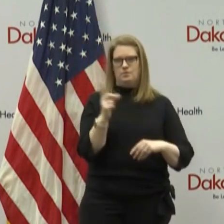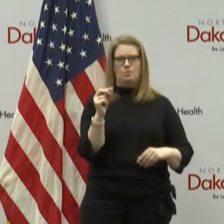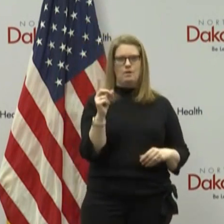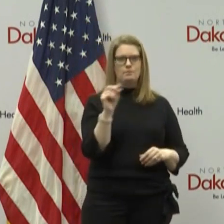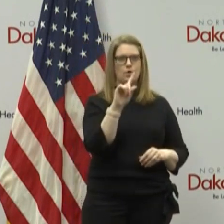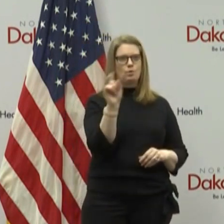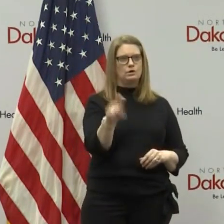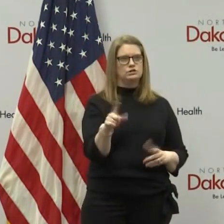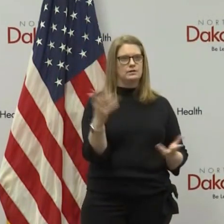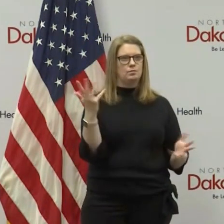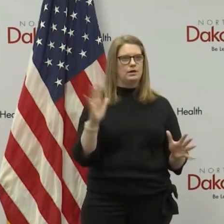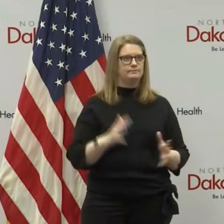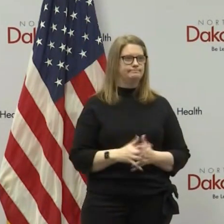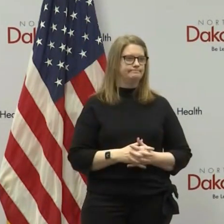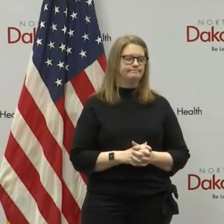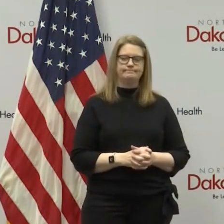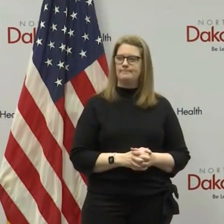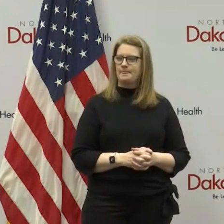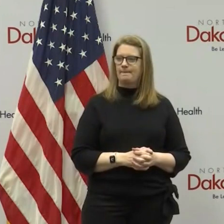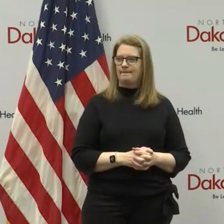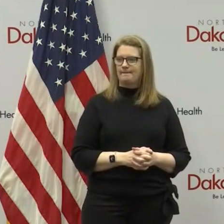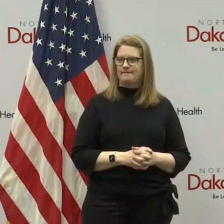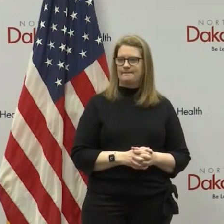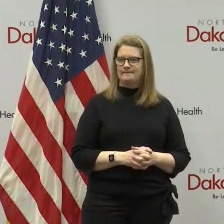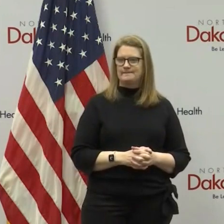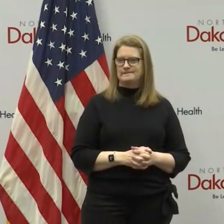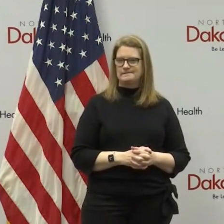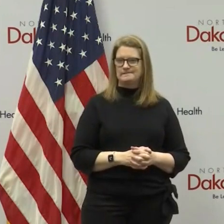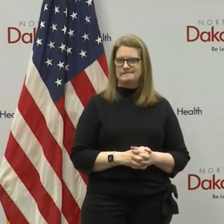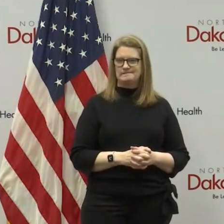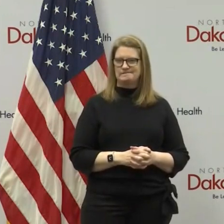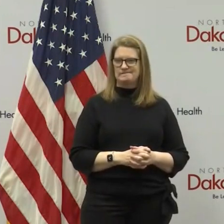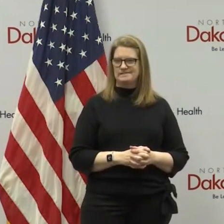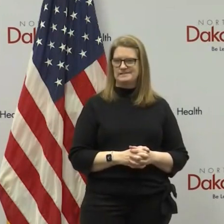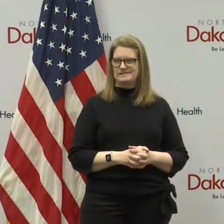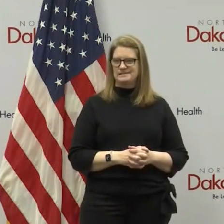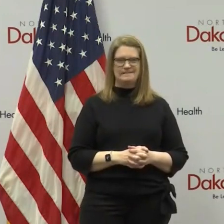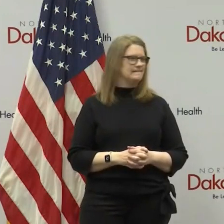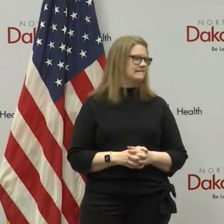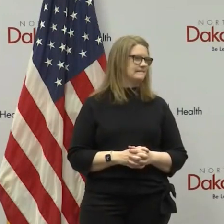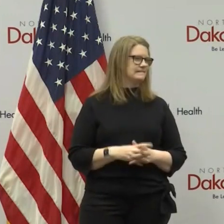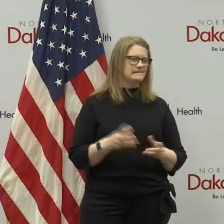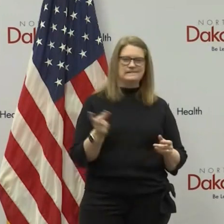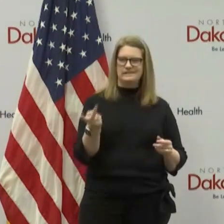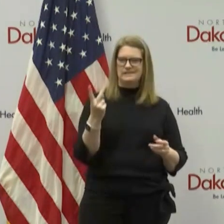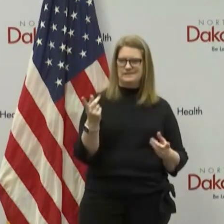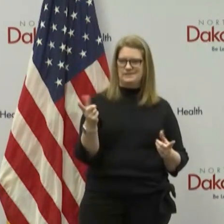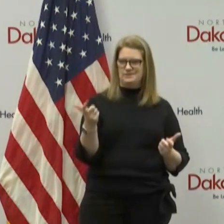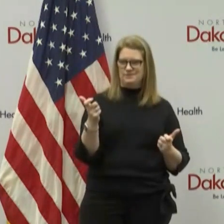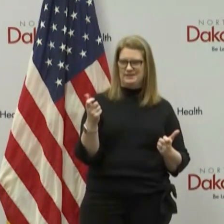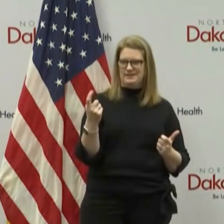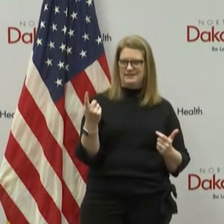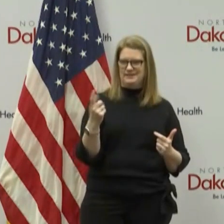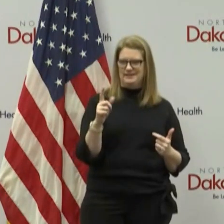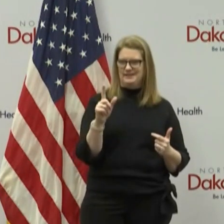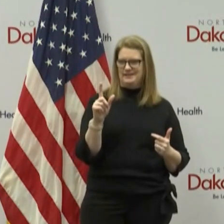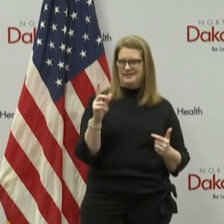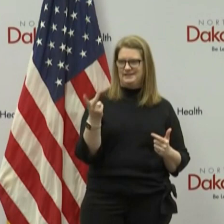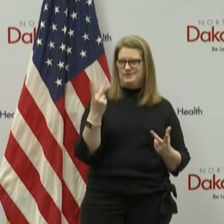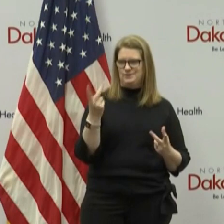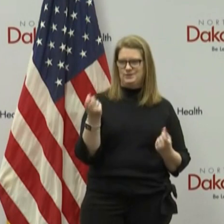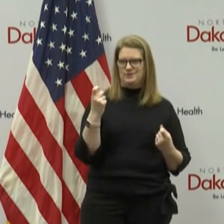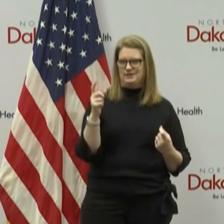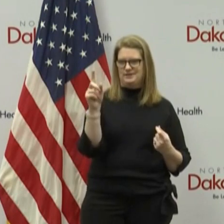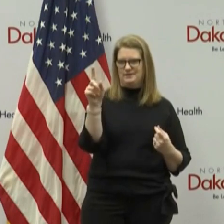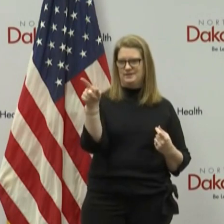One more question, if there is one. Good. We got two quick ones. Okay, we'll do two